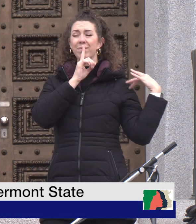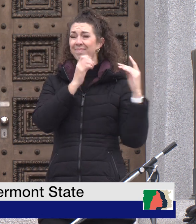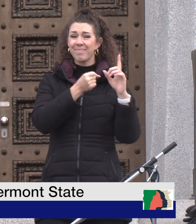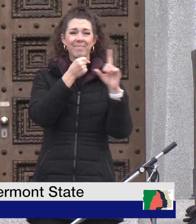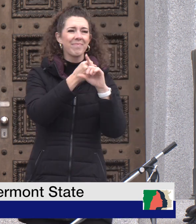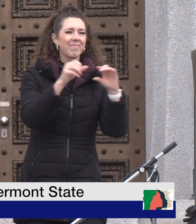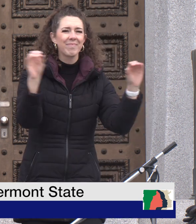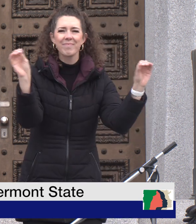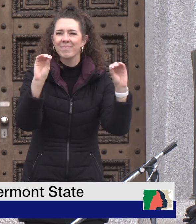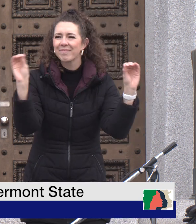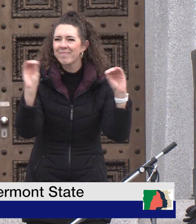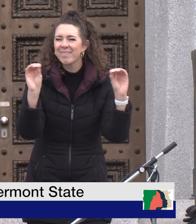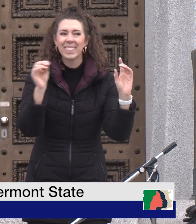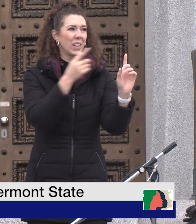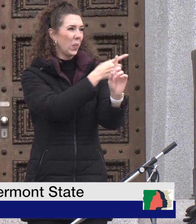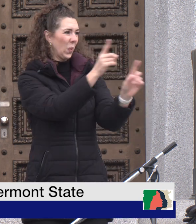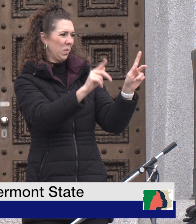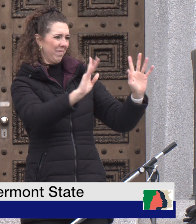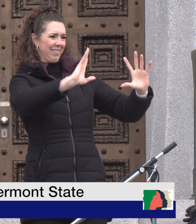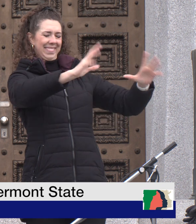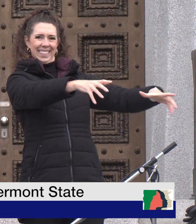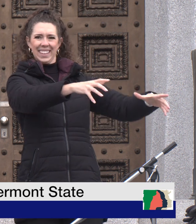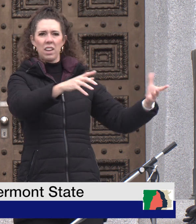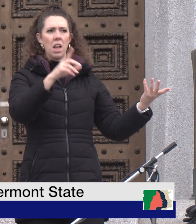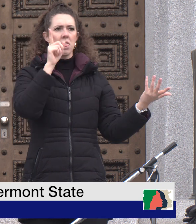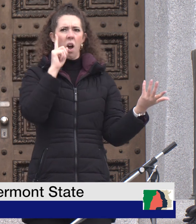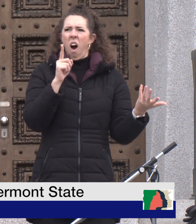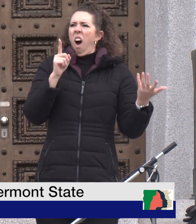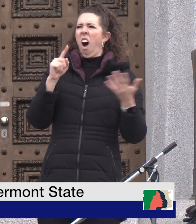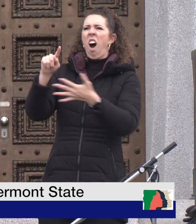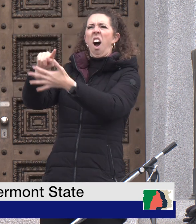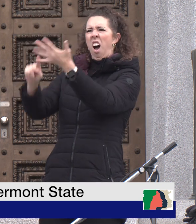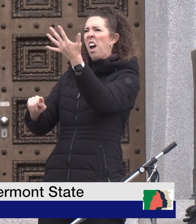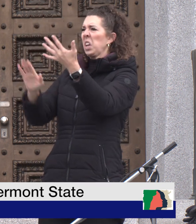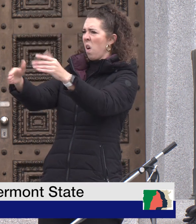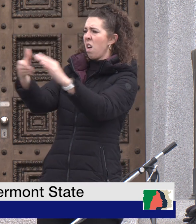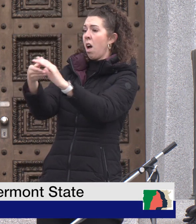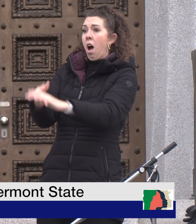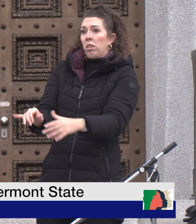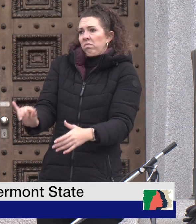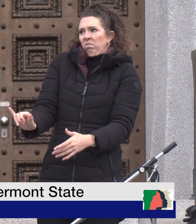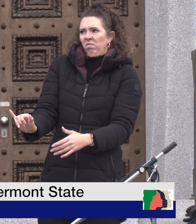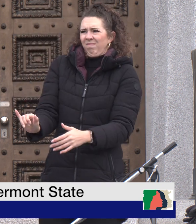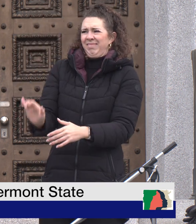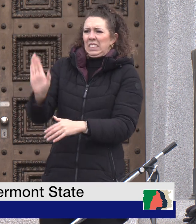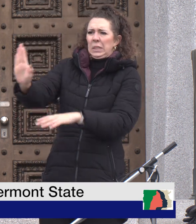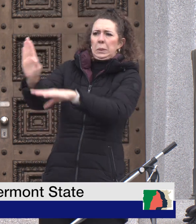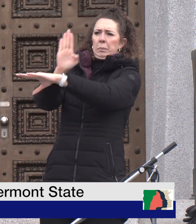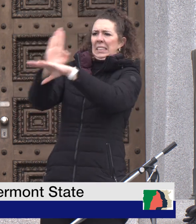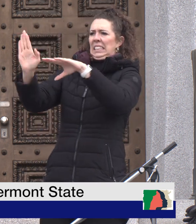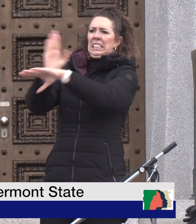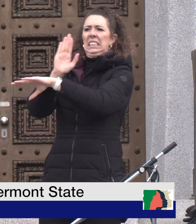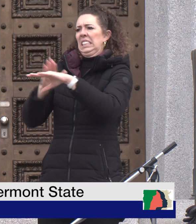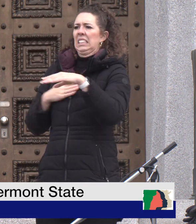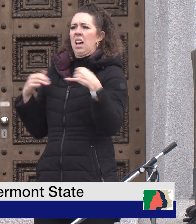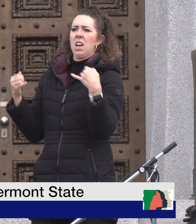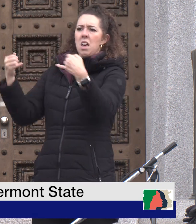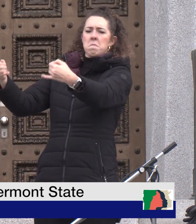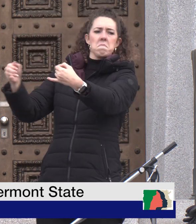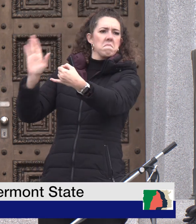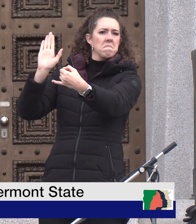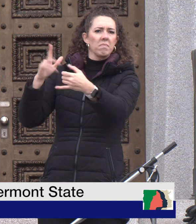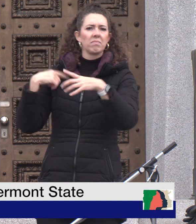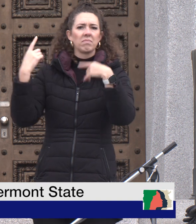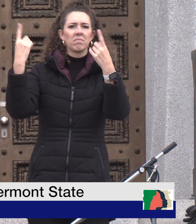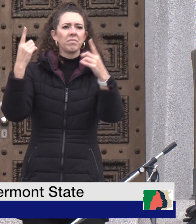They could not see the pathway between what we were saying all along, that